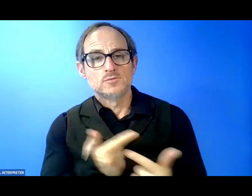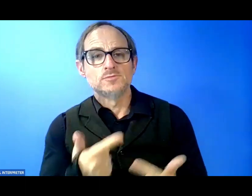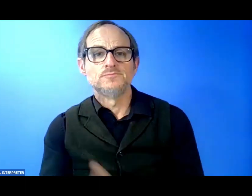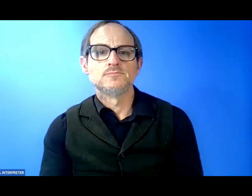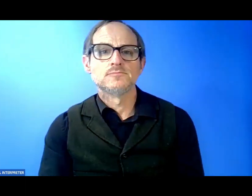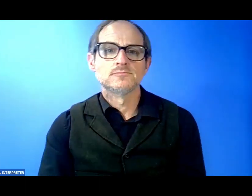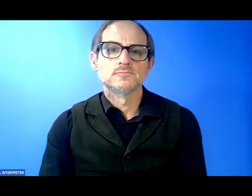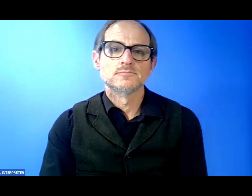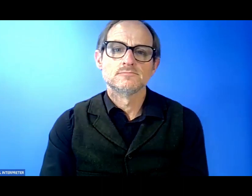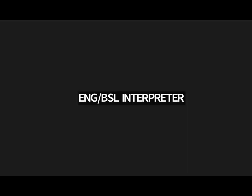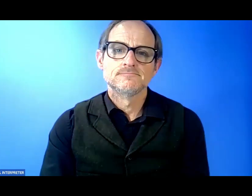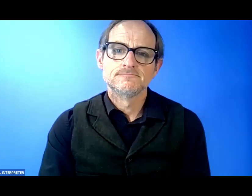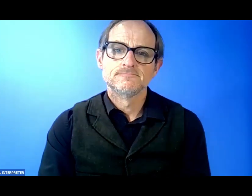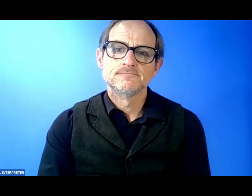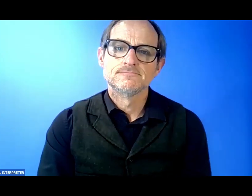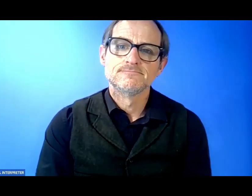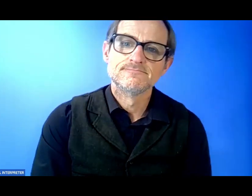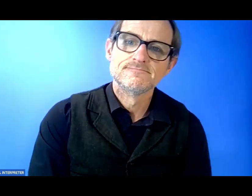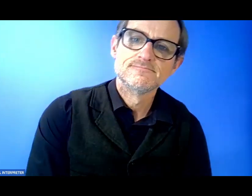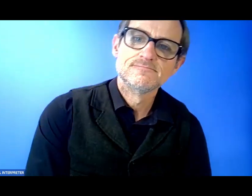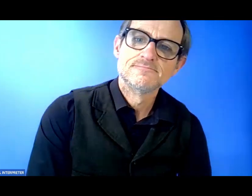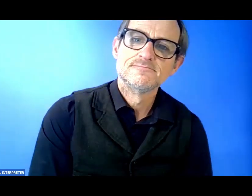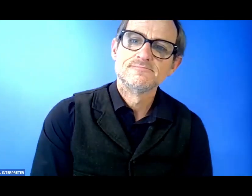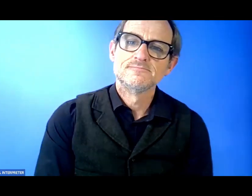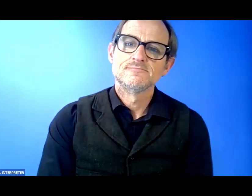So nice to connect with you guys.